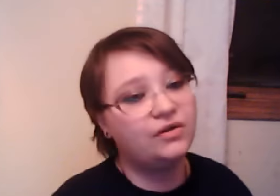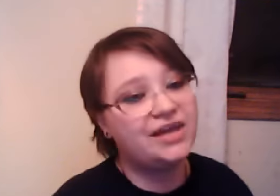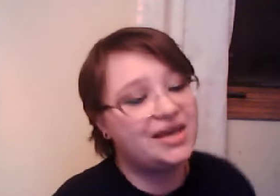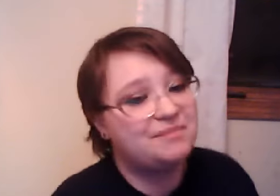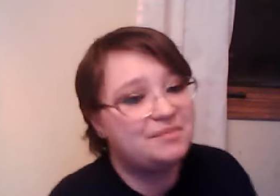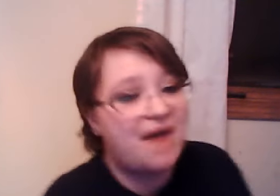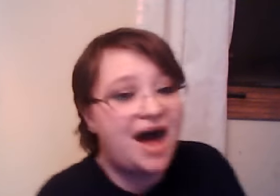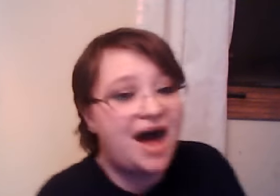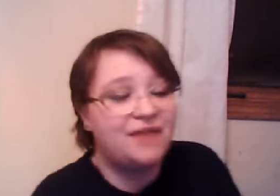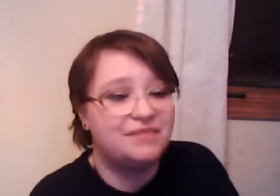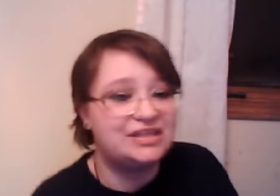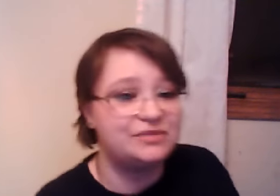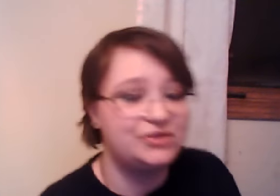a hippopotamus will do.